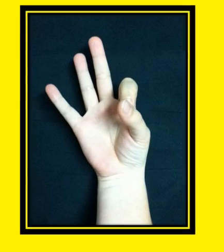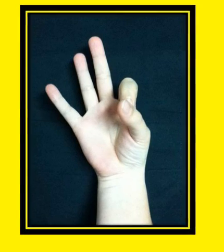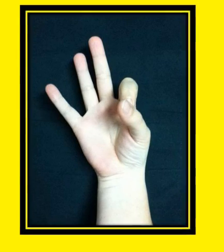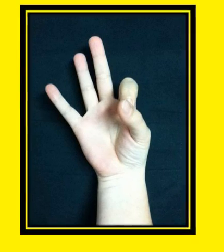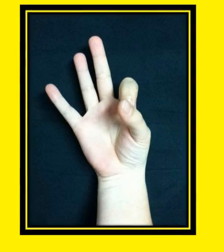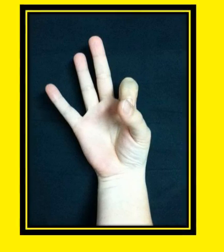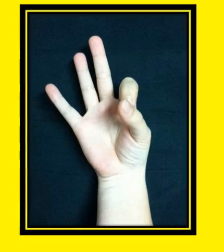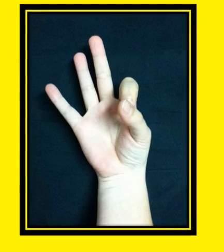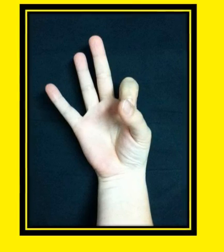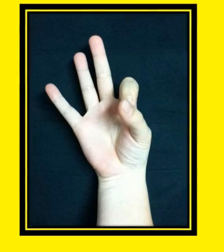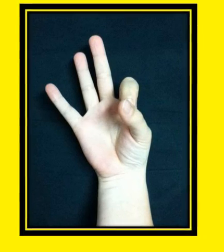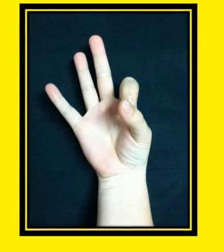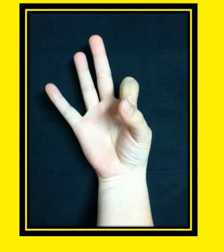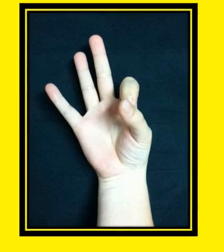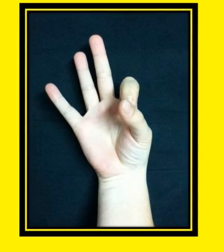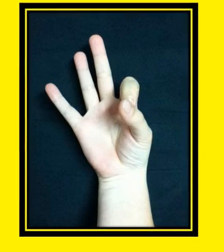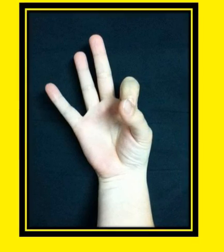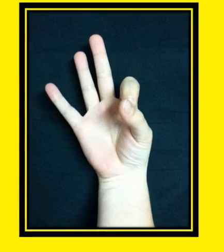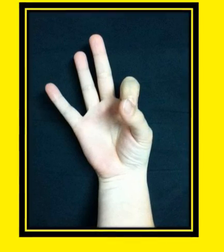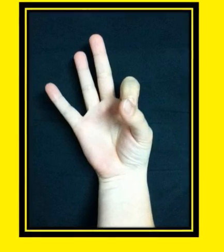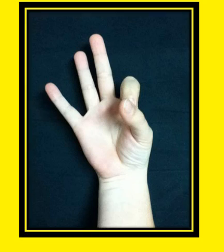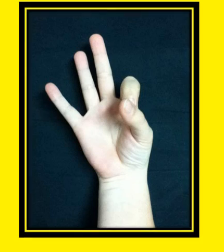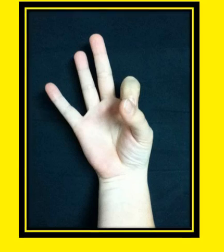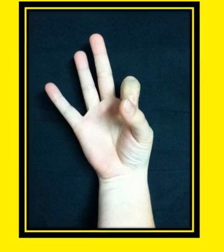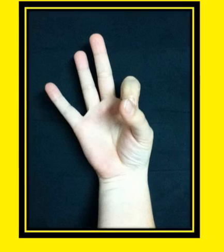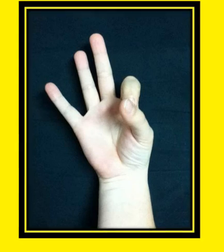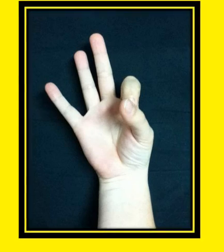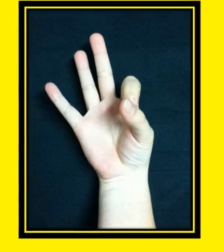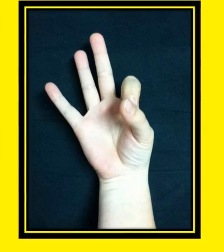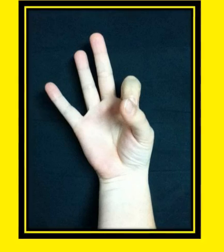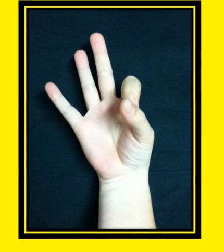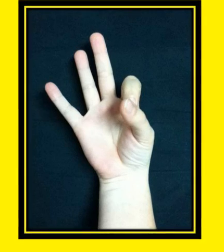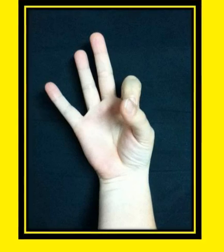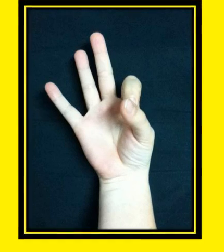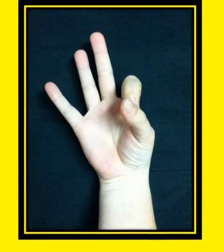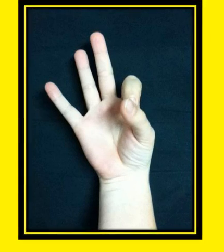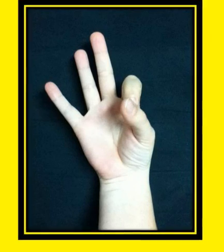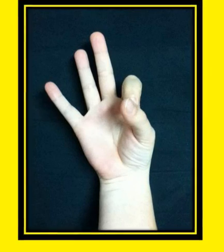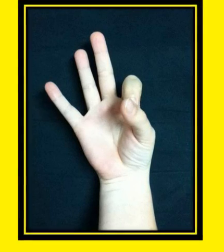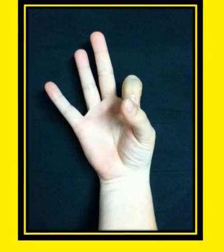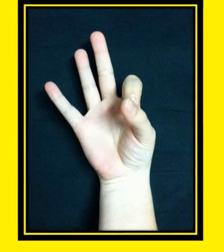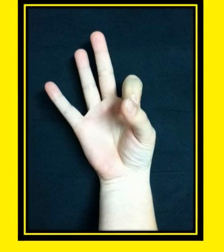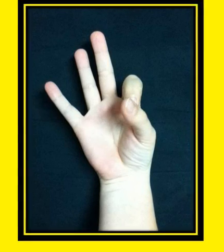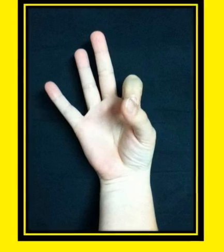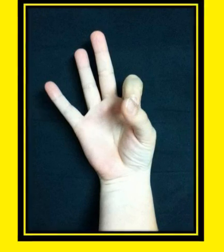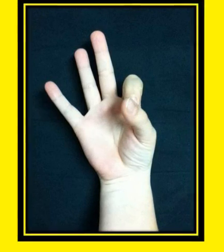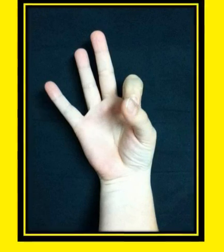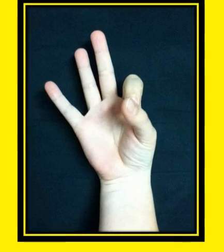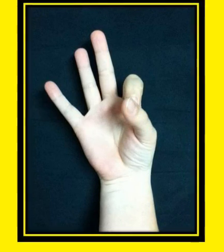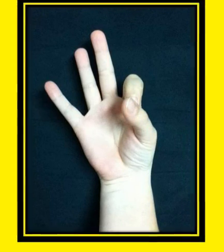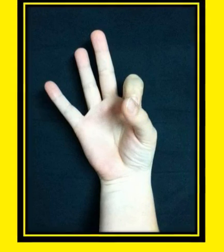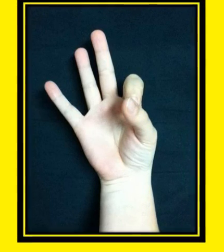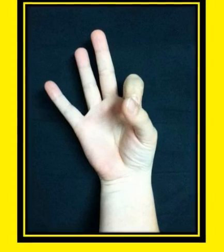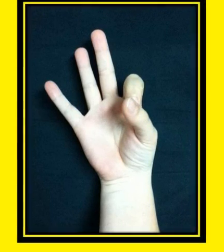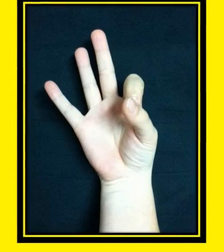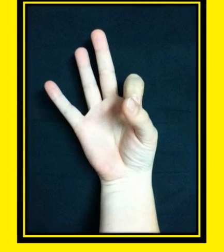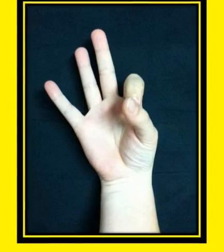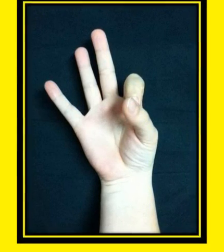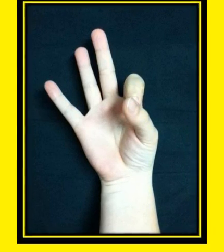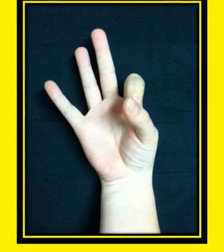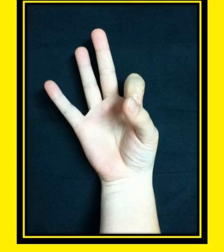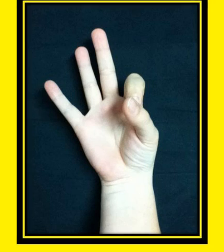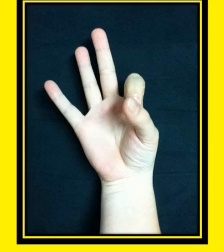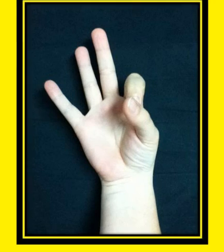fingers. Next, you are going to slightly bend your index finger down to your thumb. Once your index finger and thumb